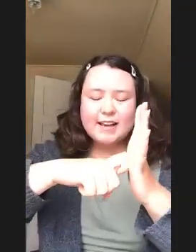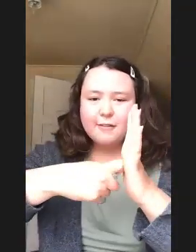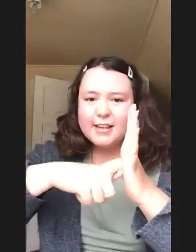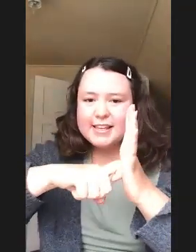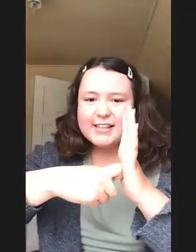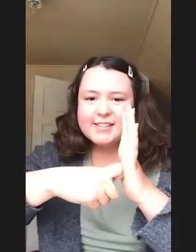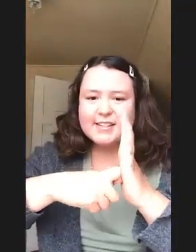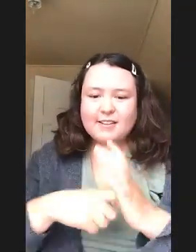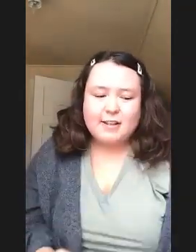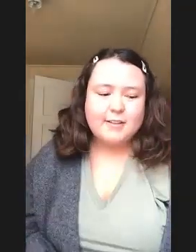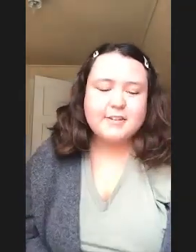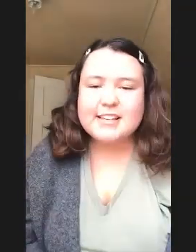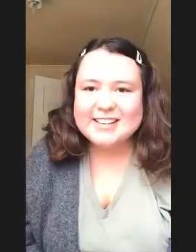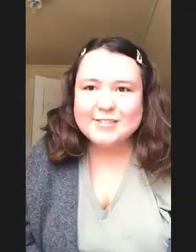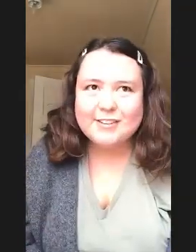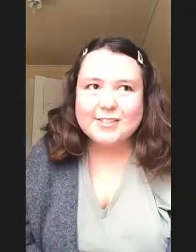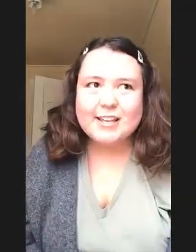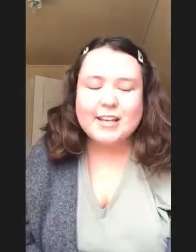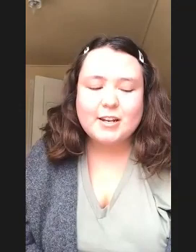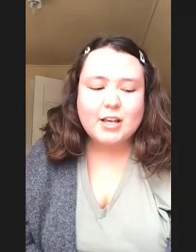for keys, and he really loved keys when he was a kid.